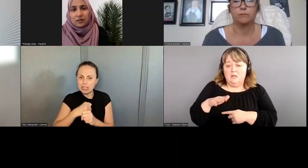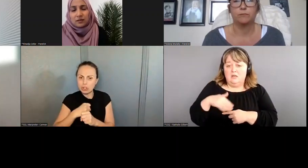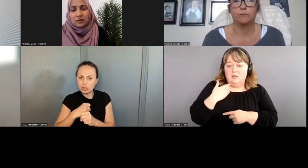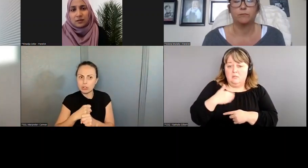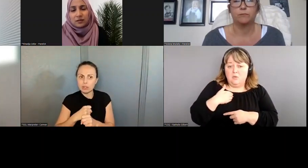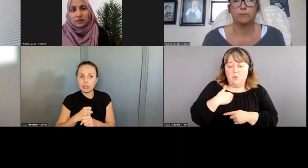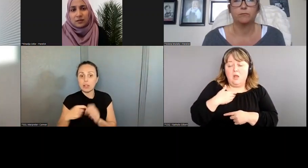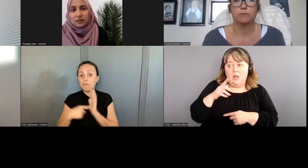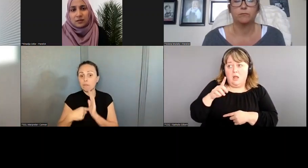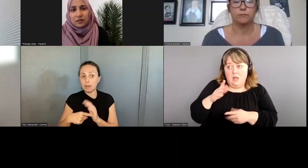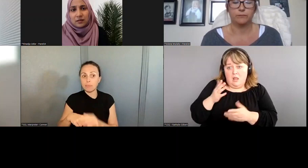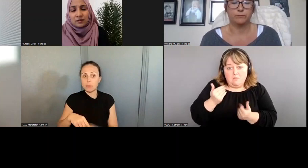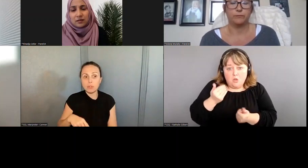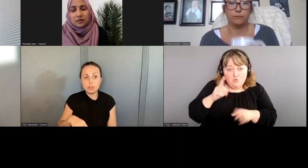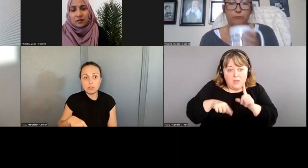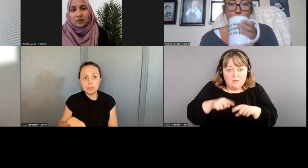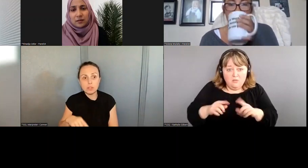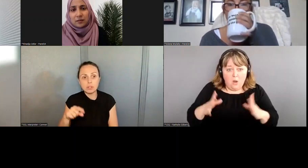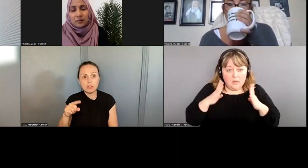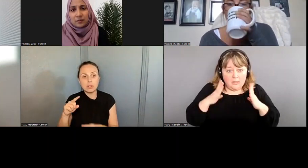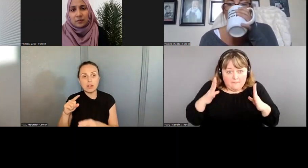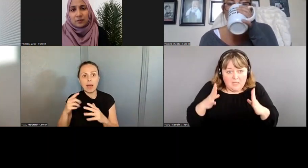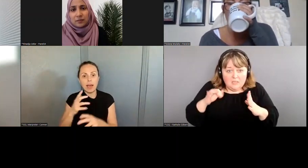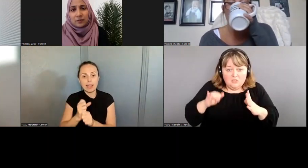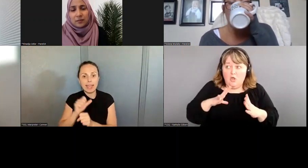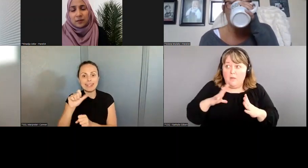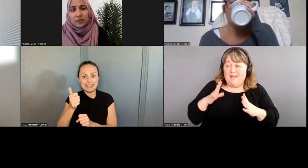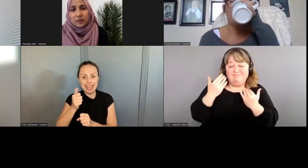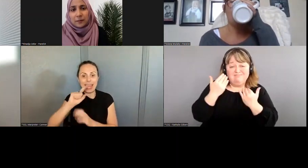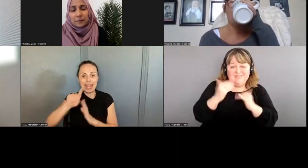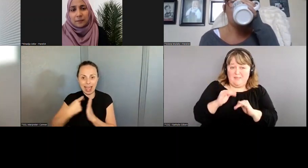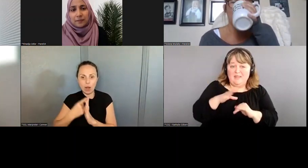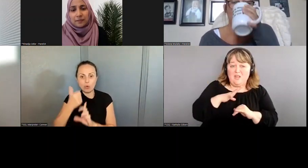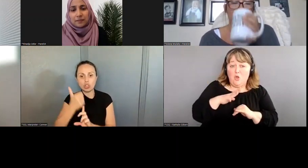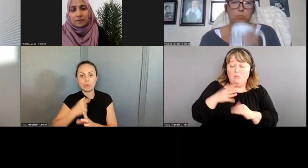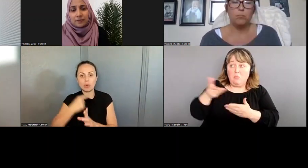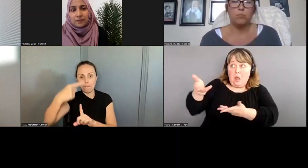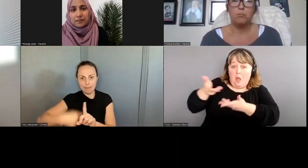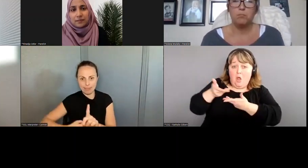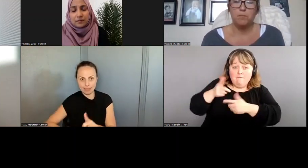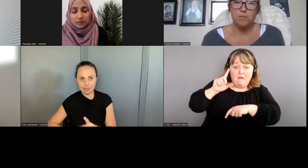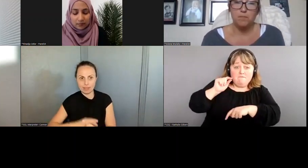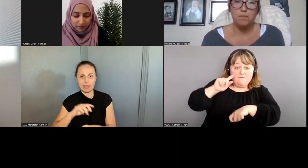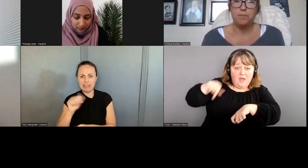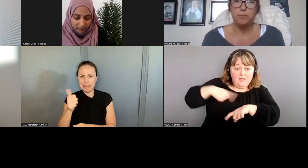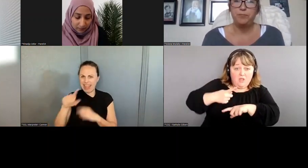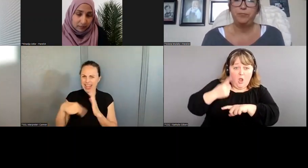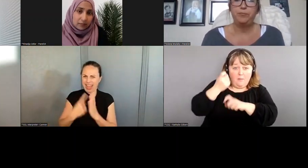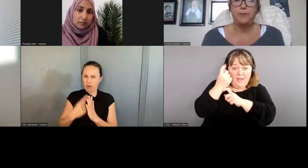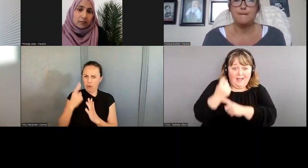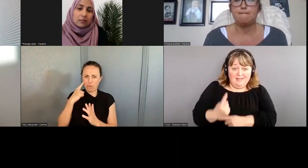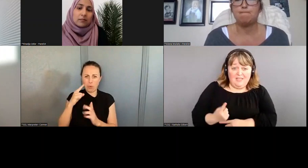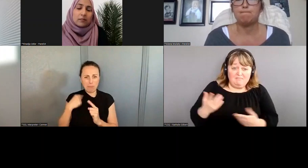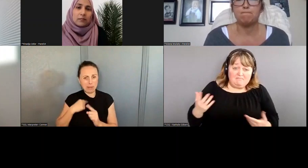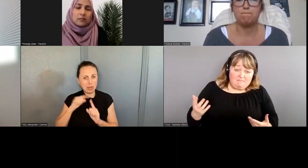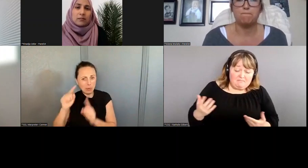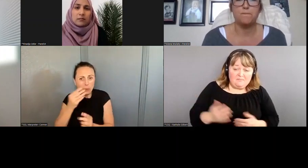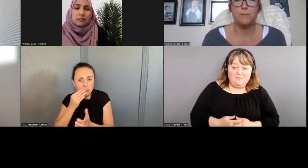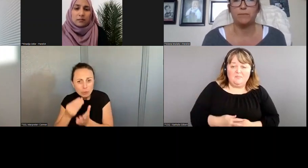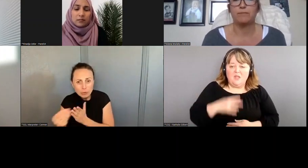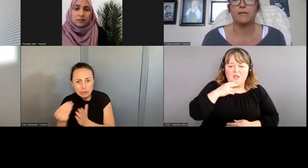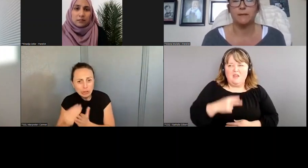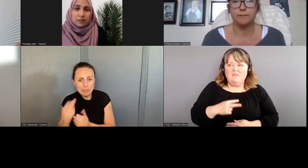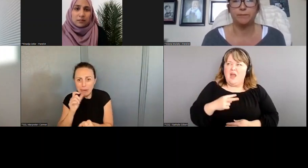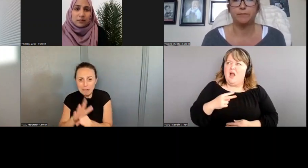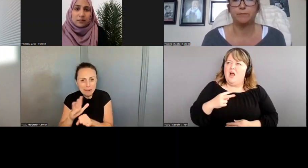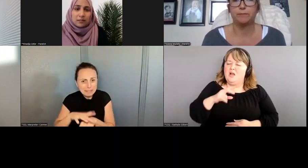get 120 hours for the year, which is like 10 hours per month. 10 hours per month is just probably for me to go to the grocery stores.